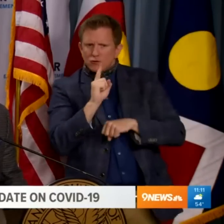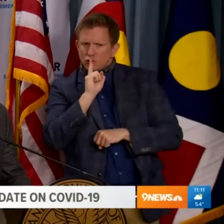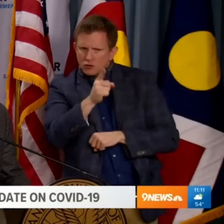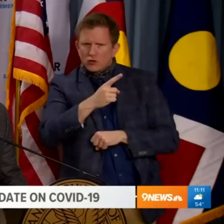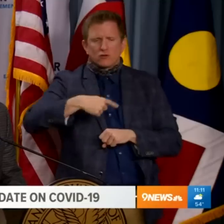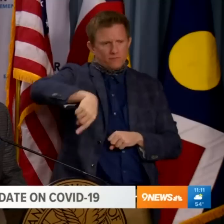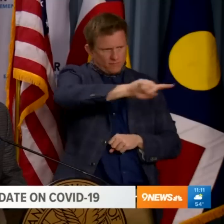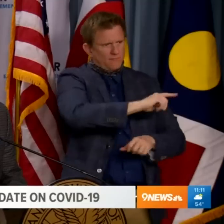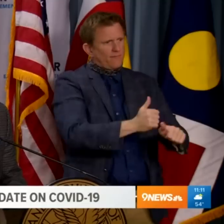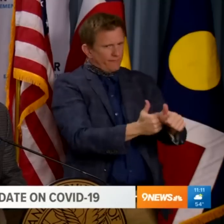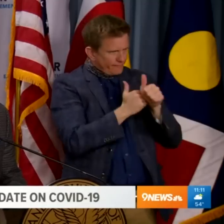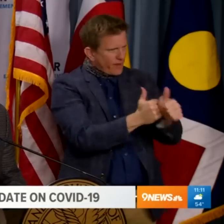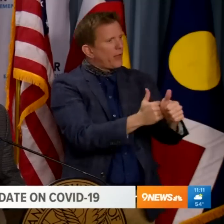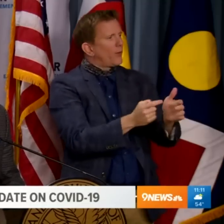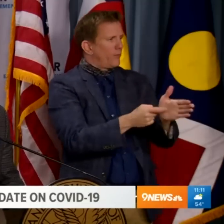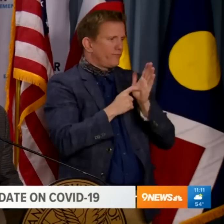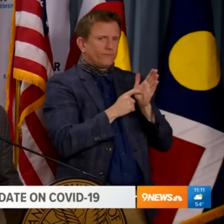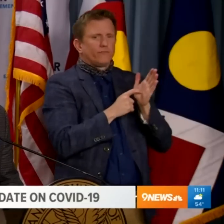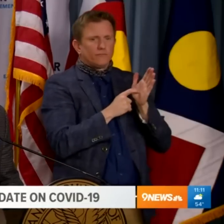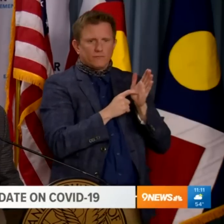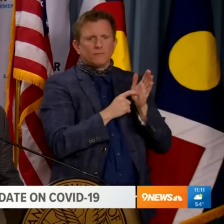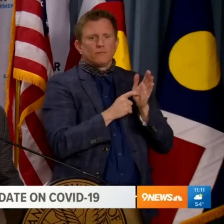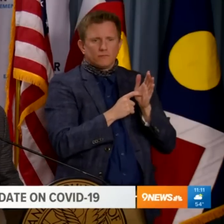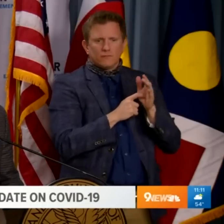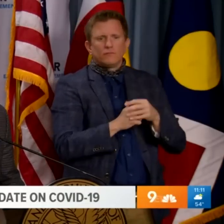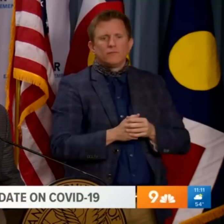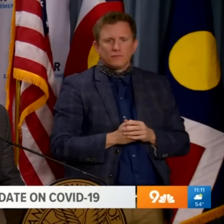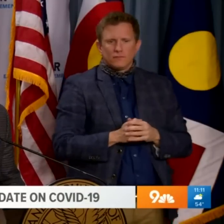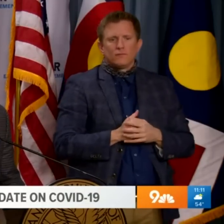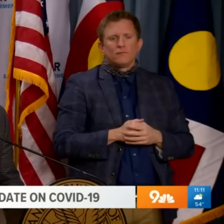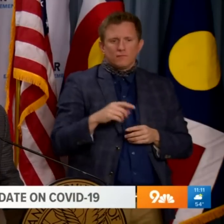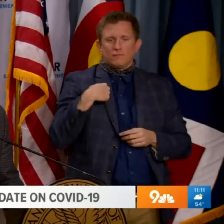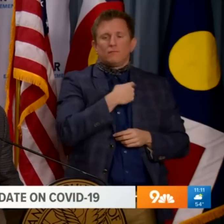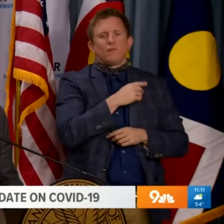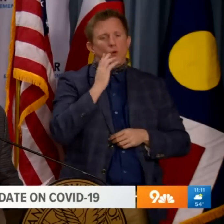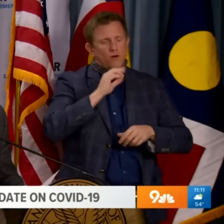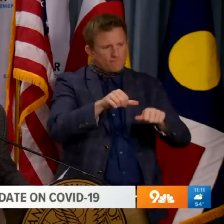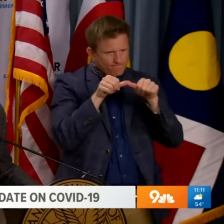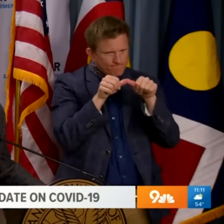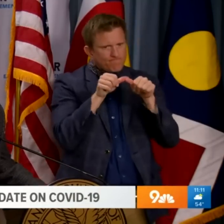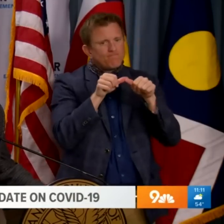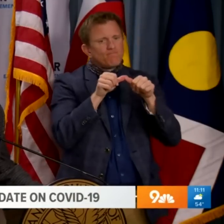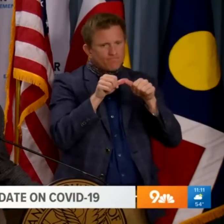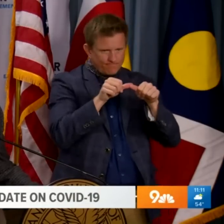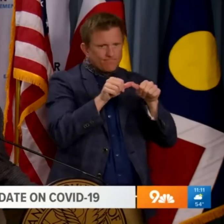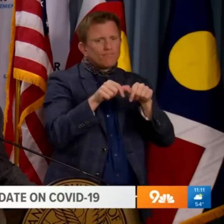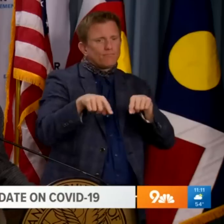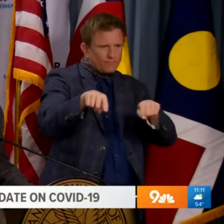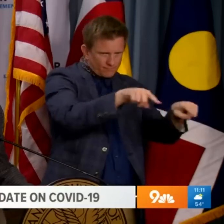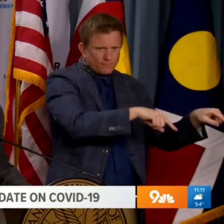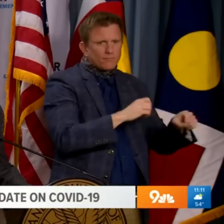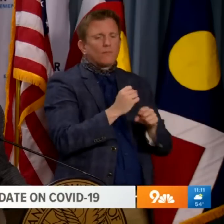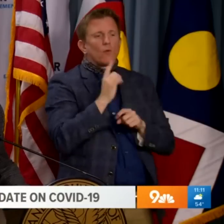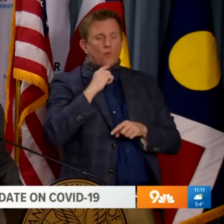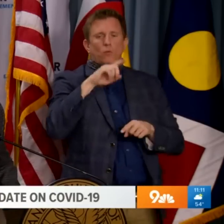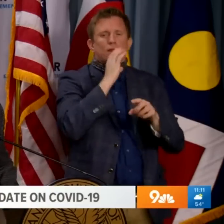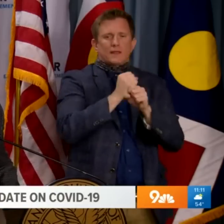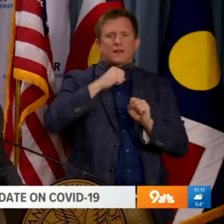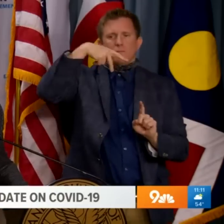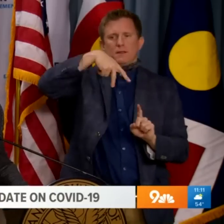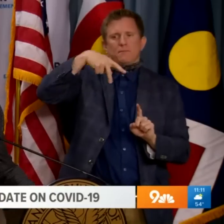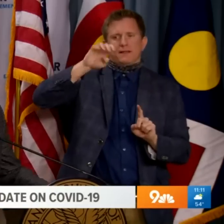need to do more. We will be reassigning DDPHE staff for compliance visits to as many of these